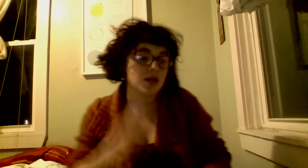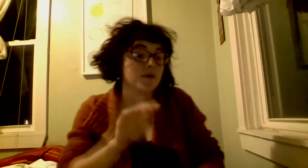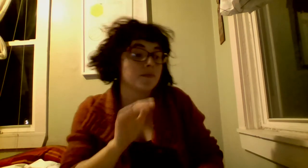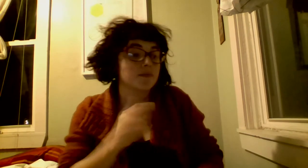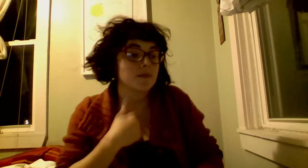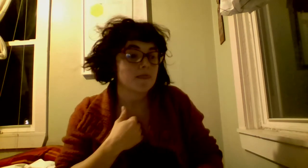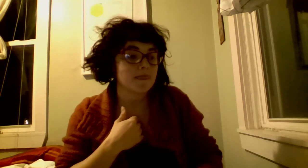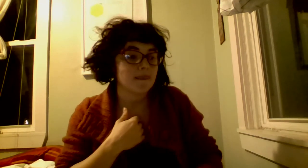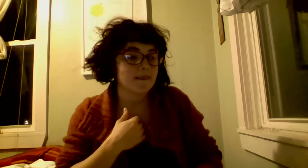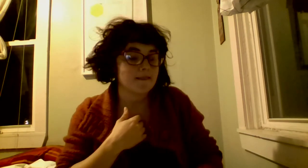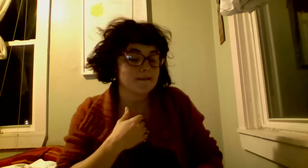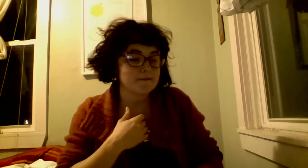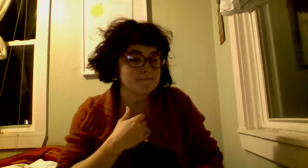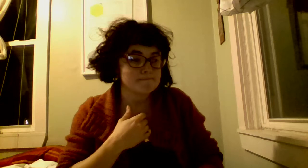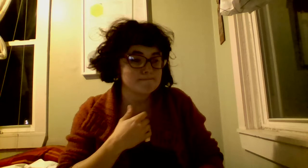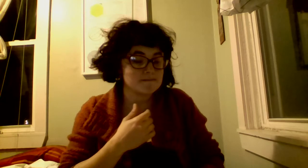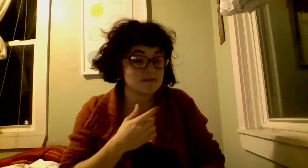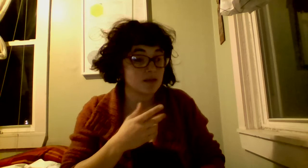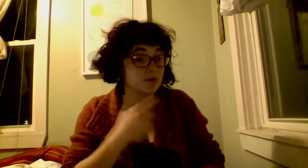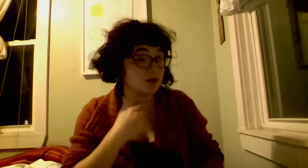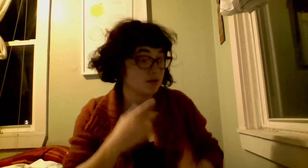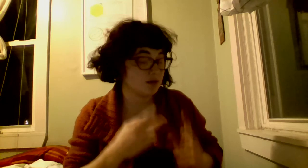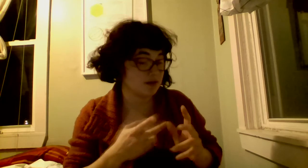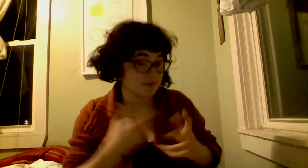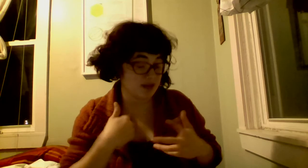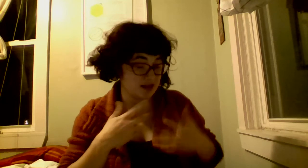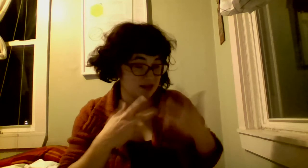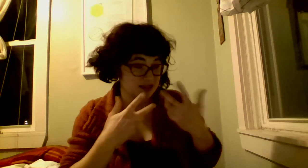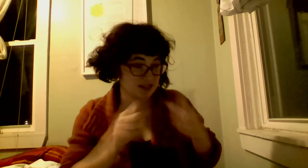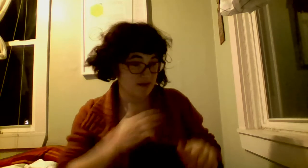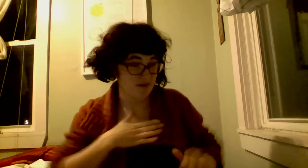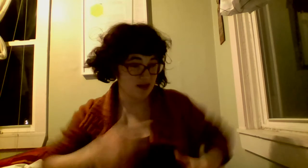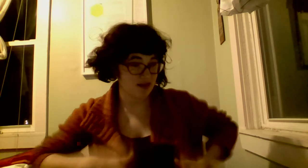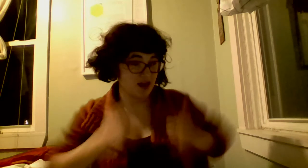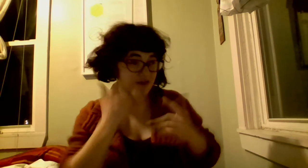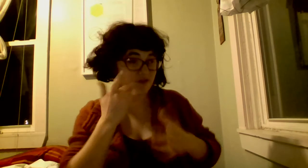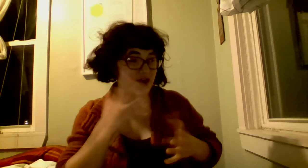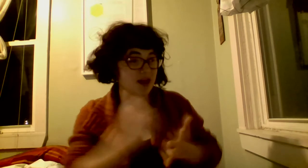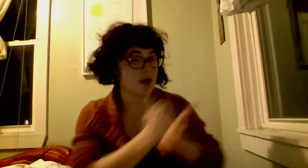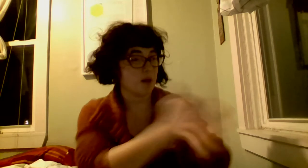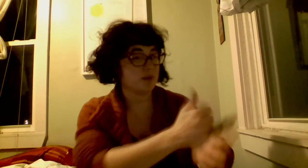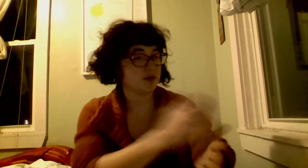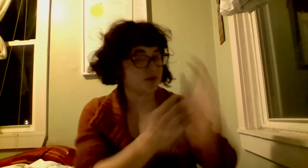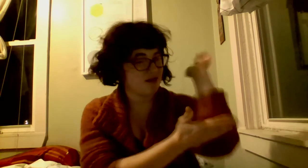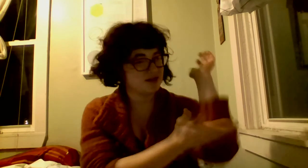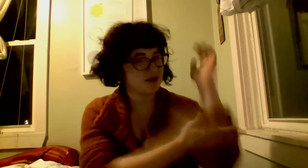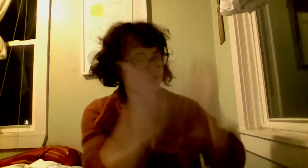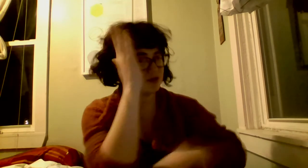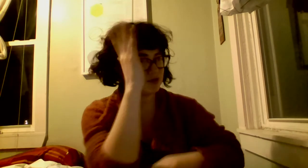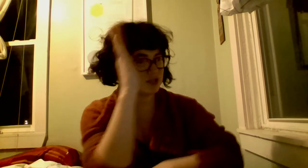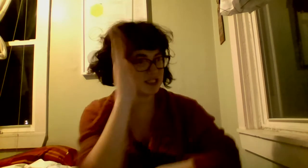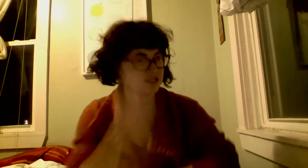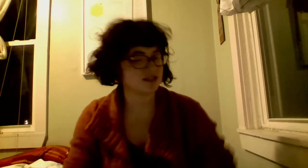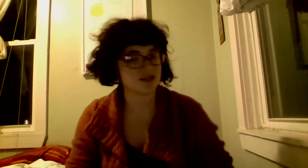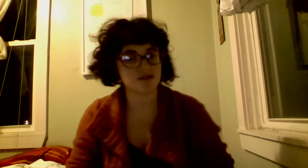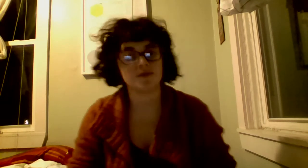Yeah, sure. That's a good idea. Suit yourself, said the boy. And so that's what they did. They cut down trees for the rest of that day. And when they